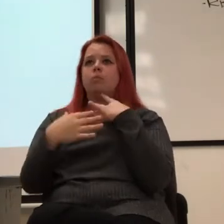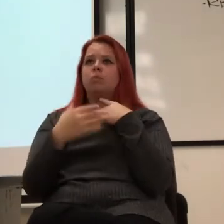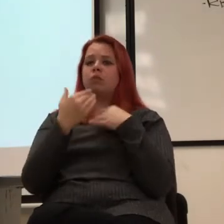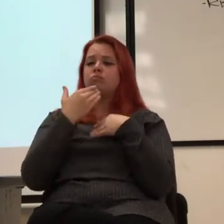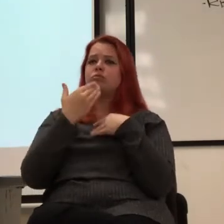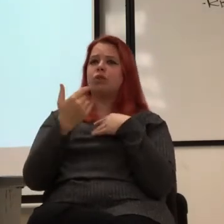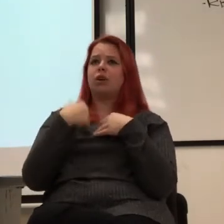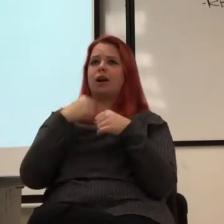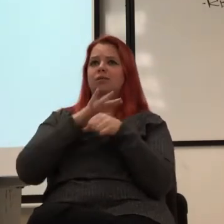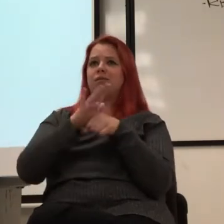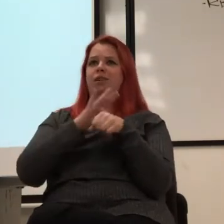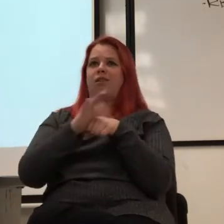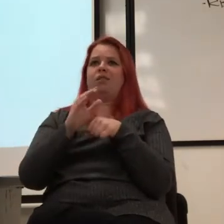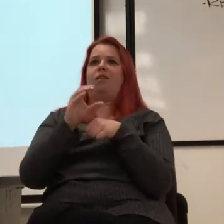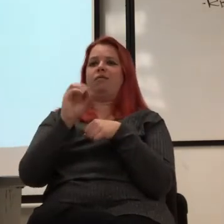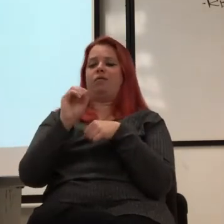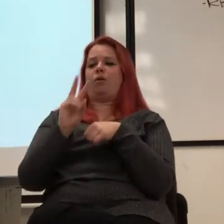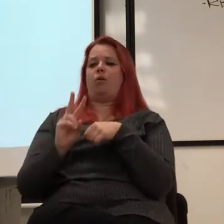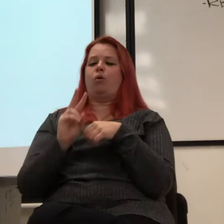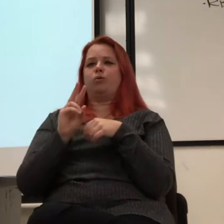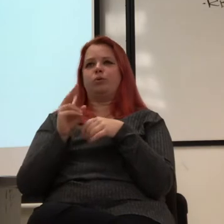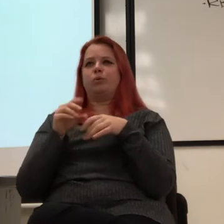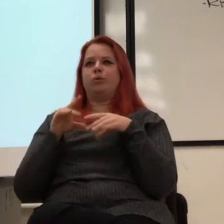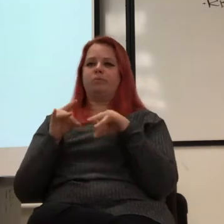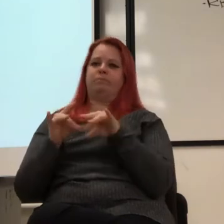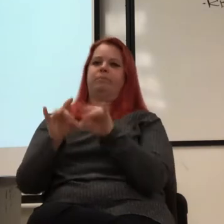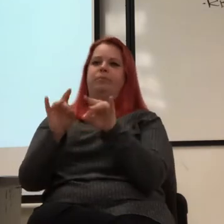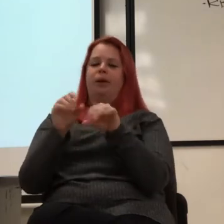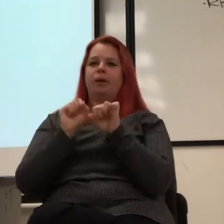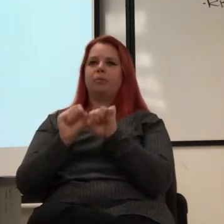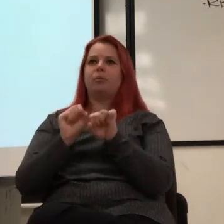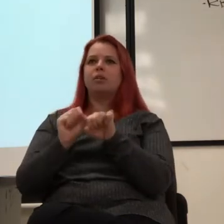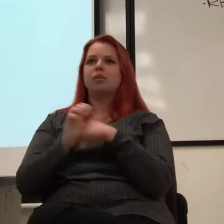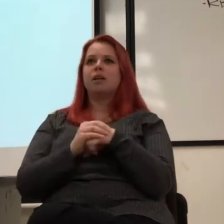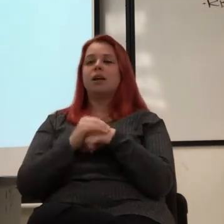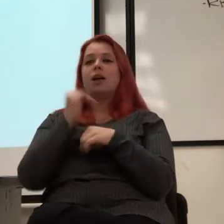carrying capacity to keep you alive. If you were to measure your hematocrit,